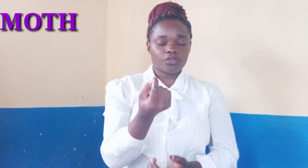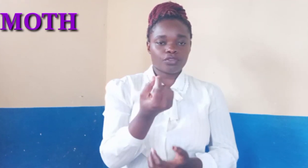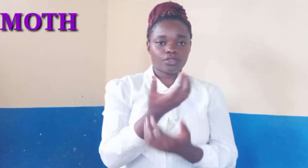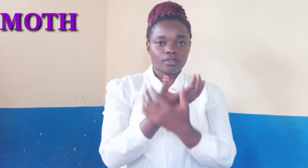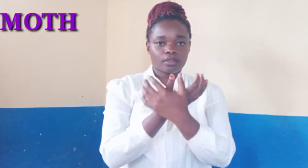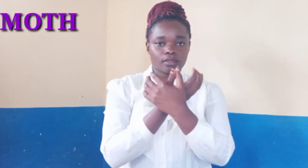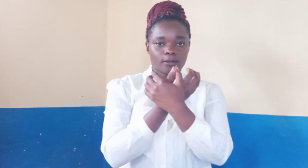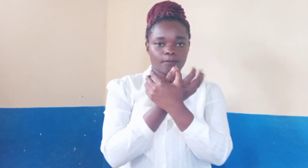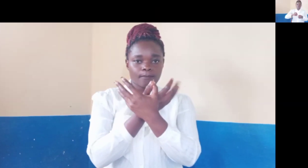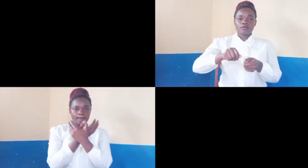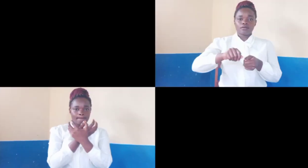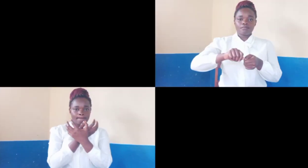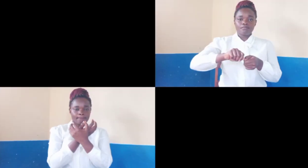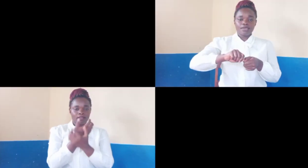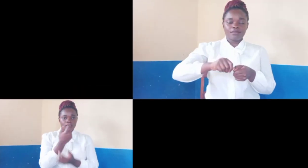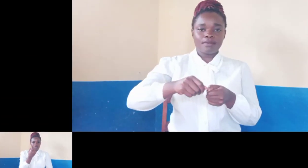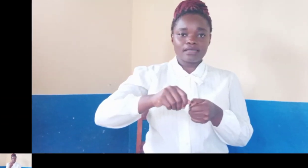Moths. Bed bugs.